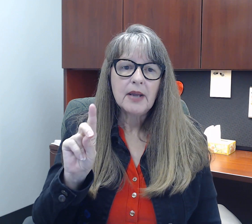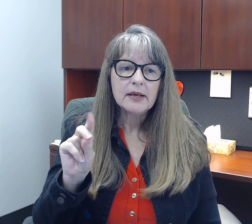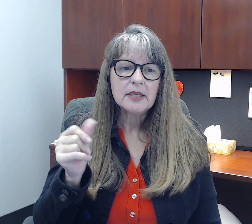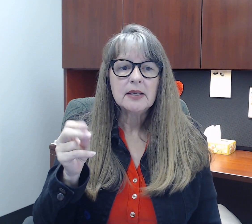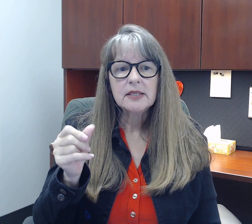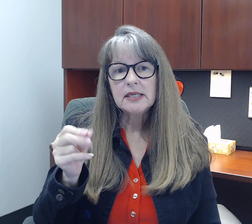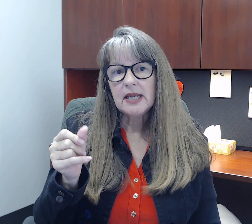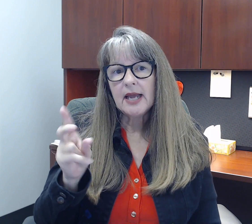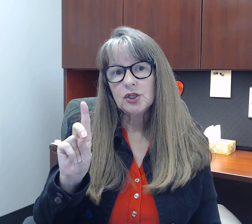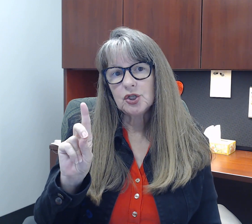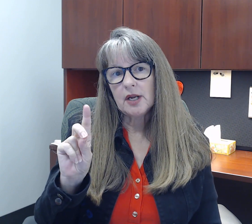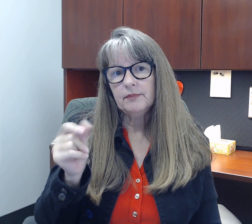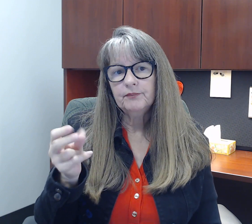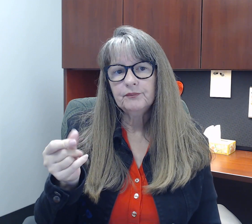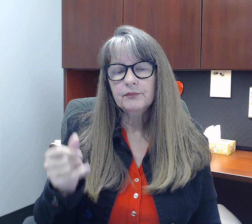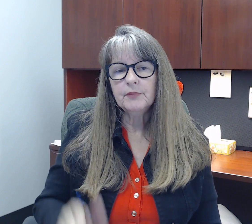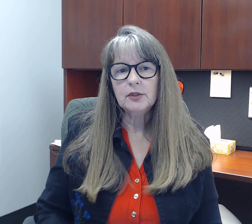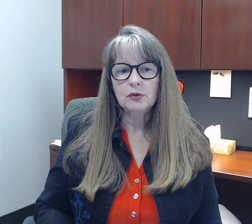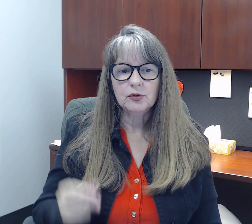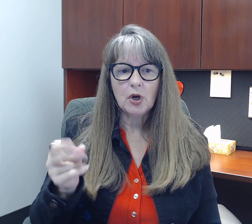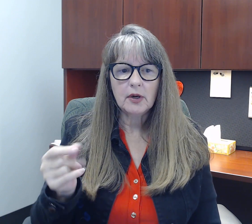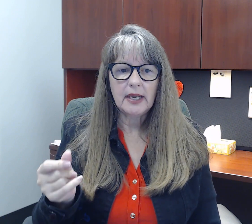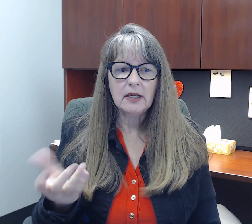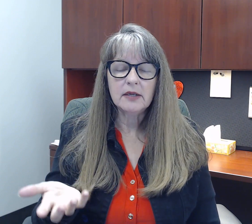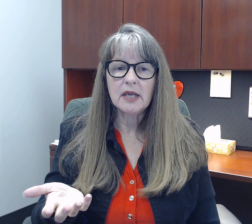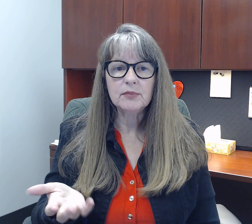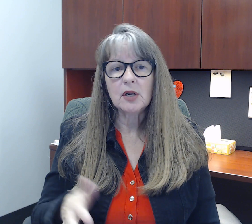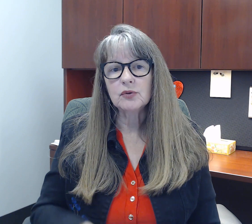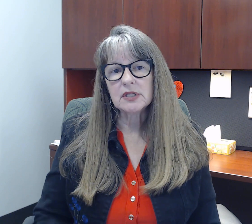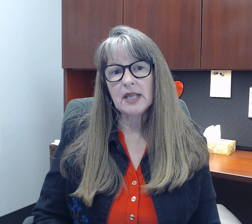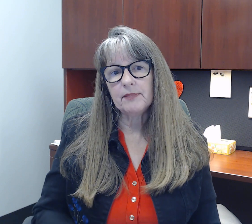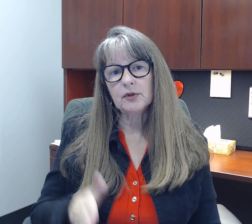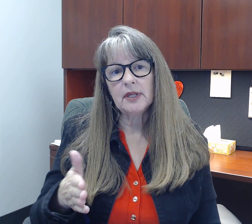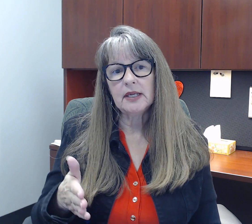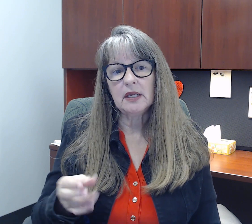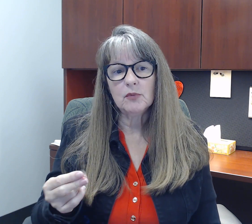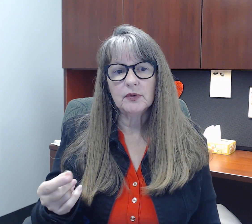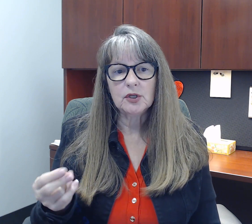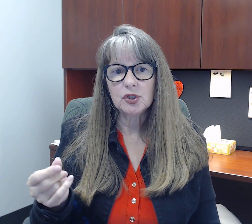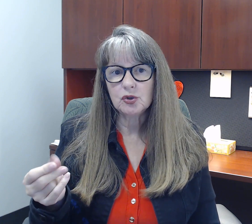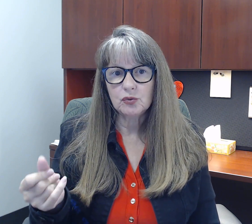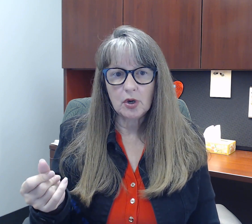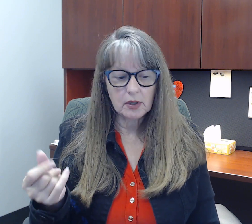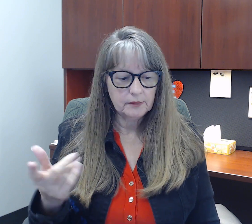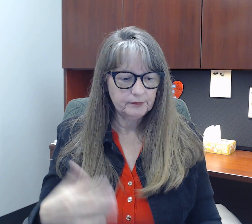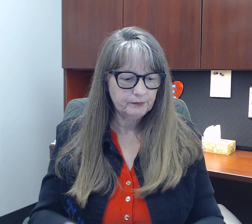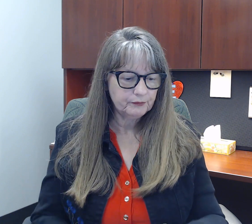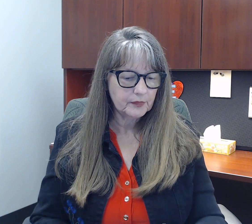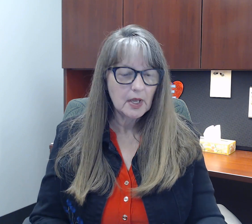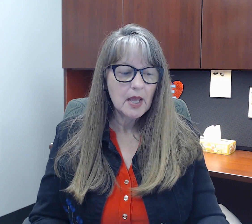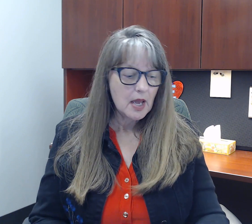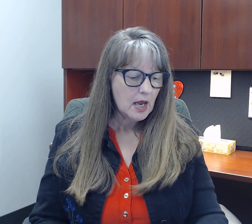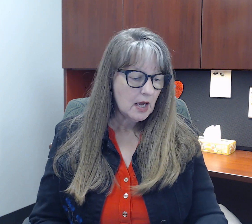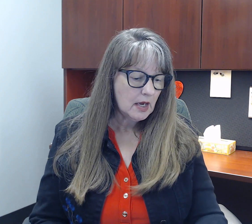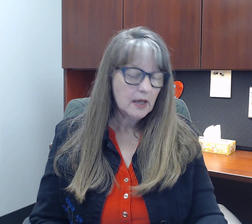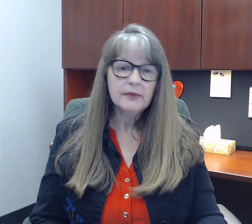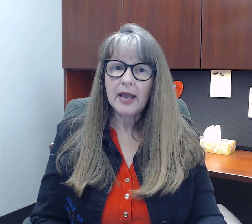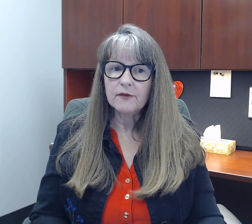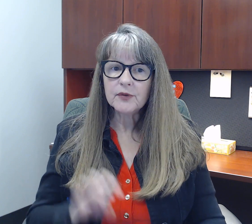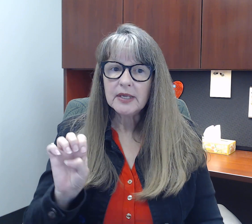say that's a D hand shape, but your dog. And a lot of times they don't slap their leg anymore, they just do dog. Now for the